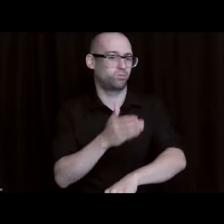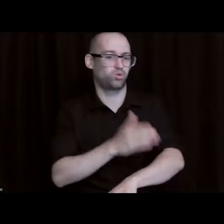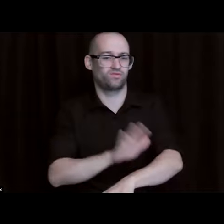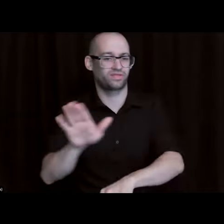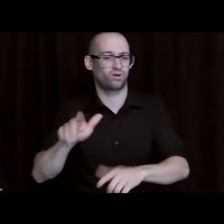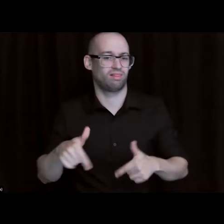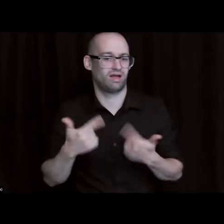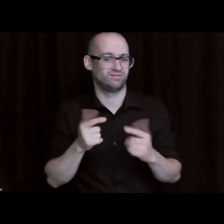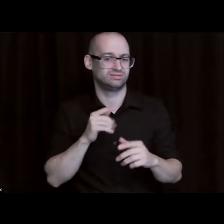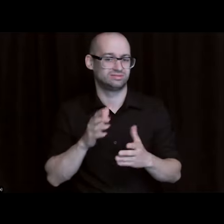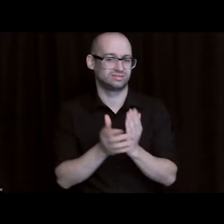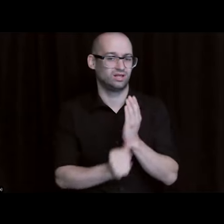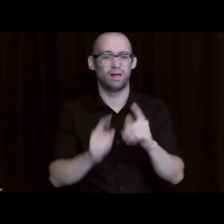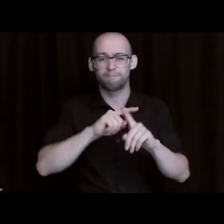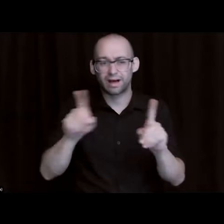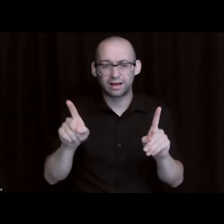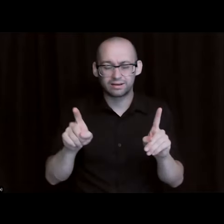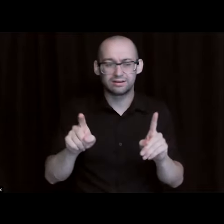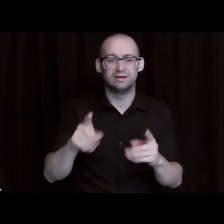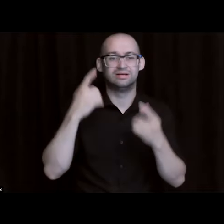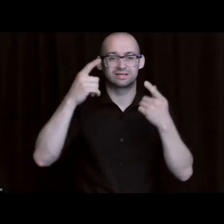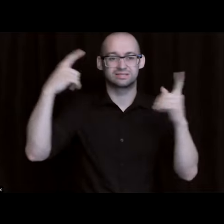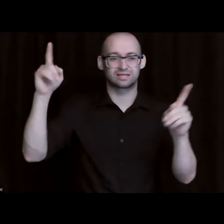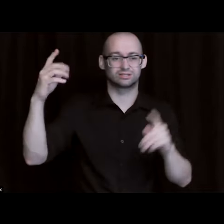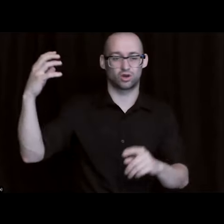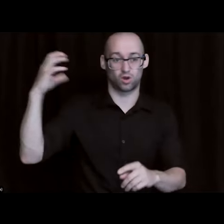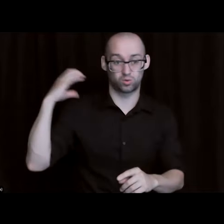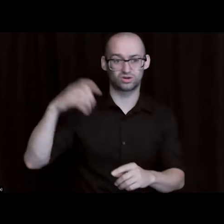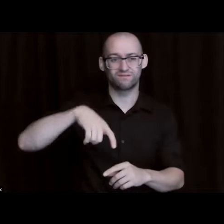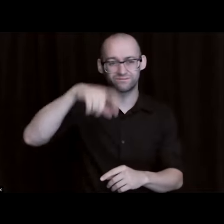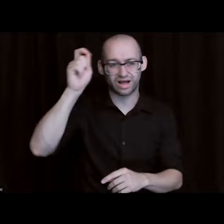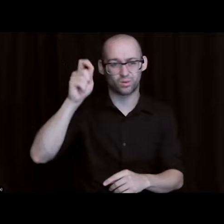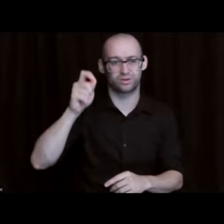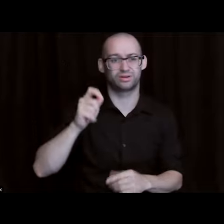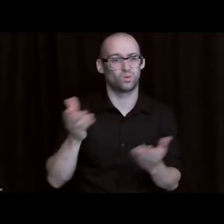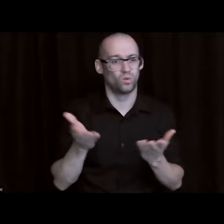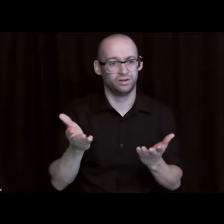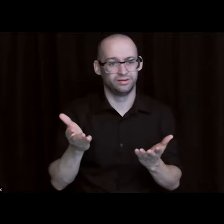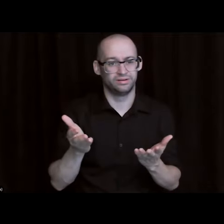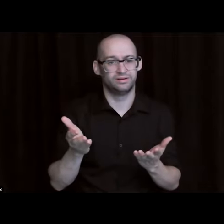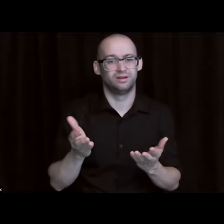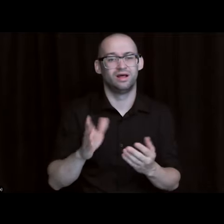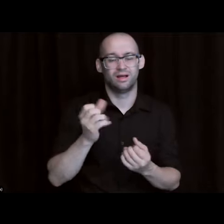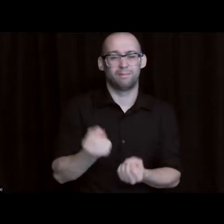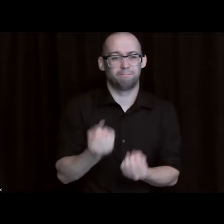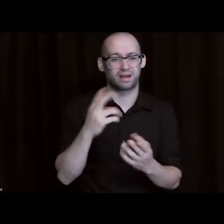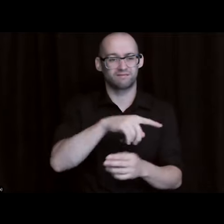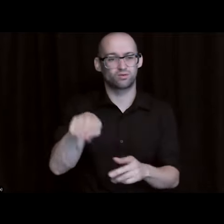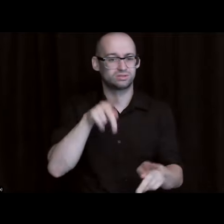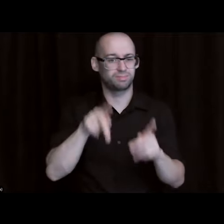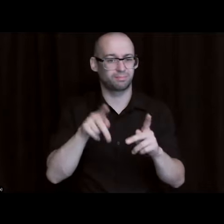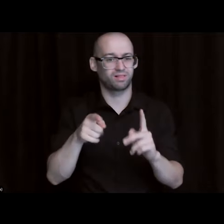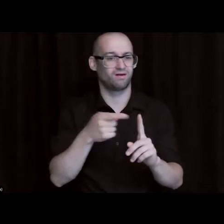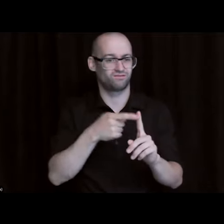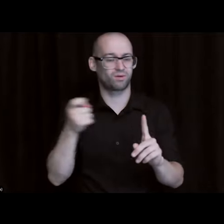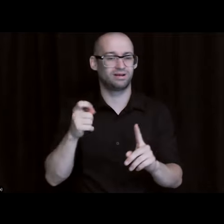success coaches found that, you know, when working with low-income participants, a lot of these participants actually came from our senior food box